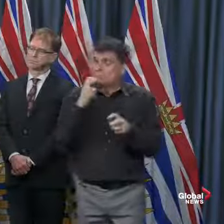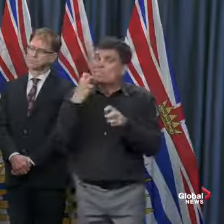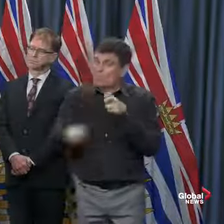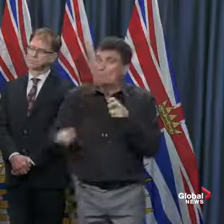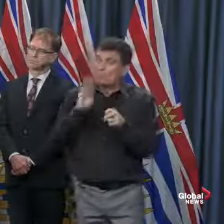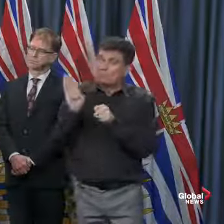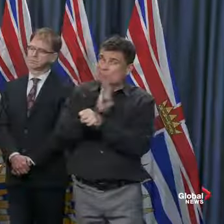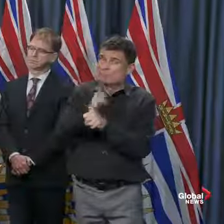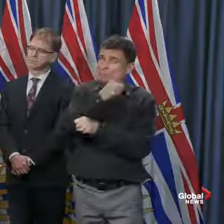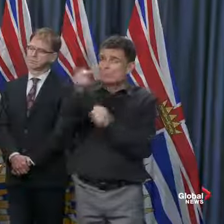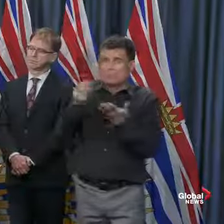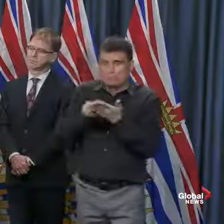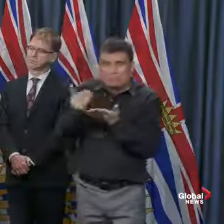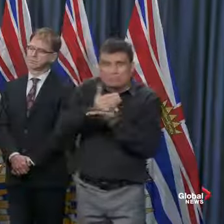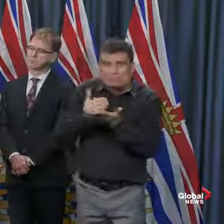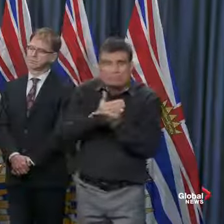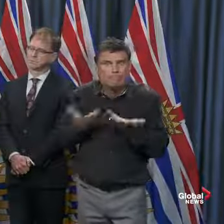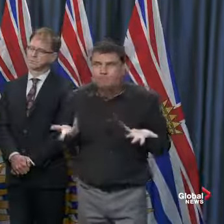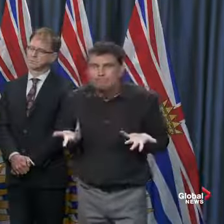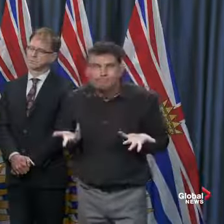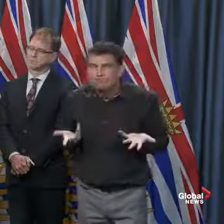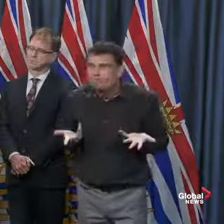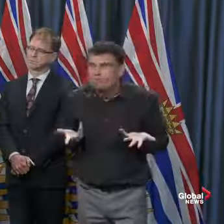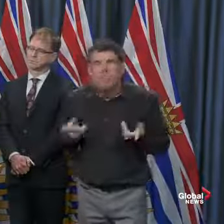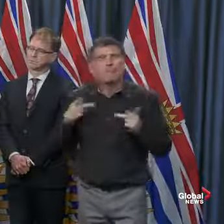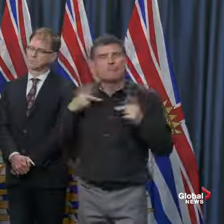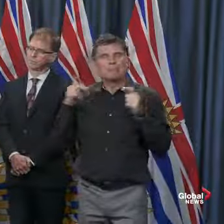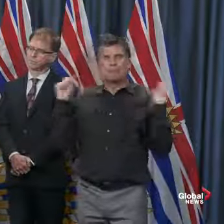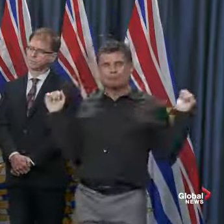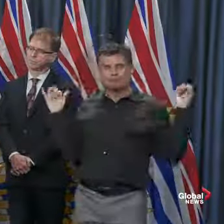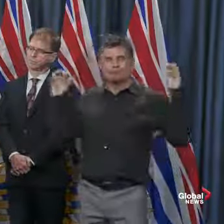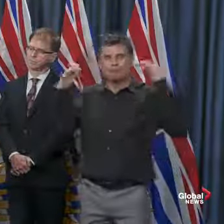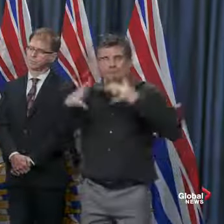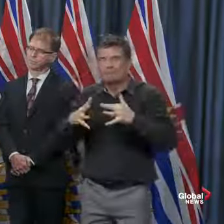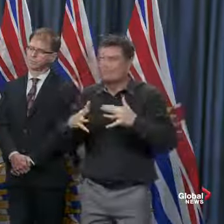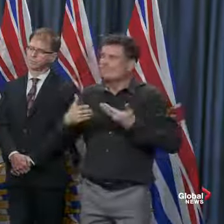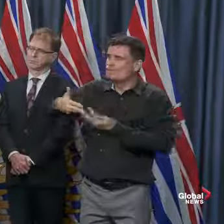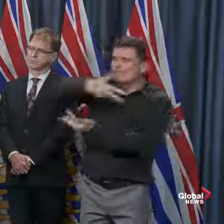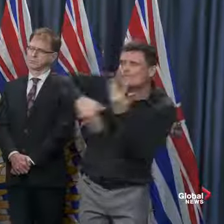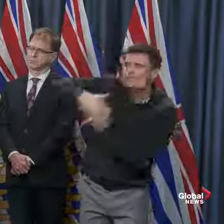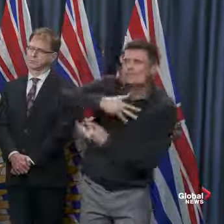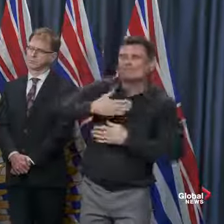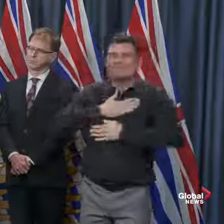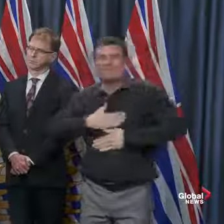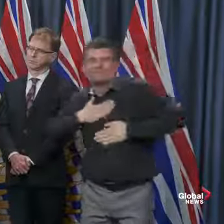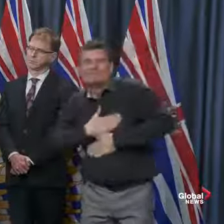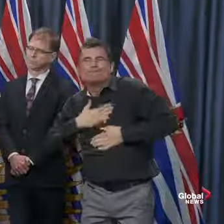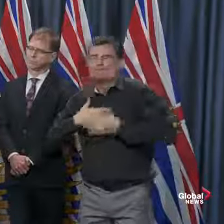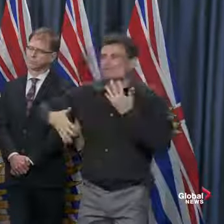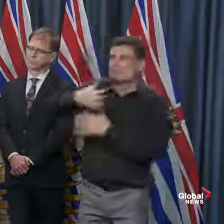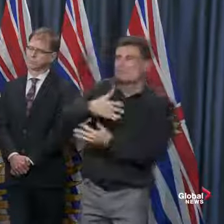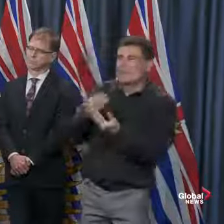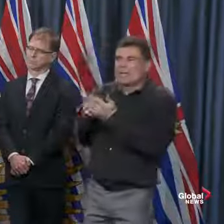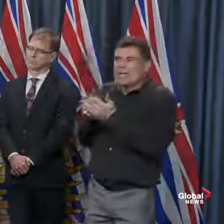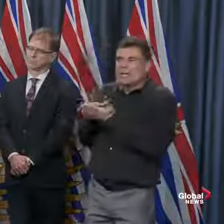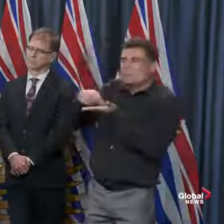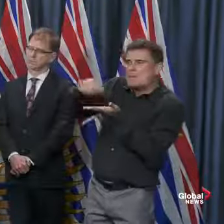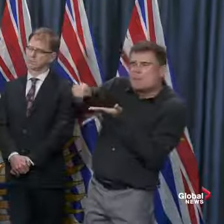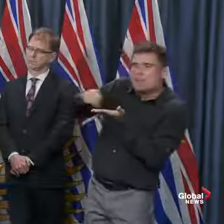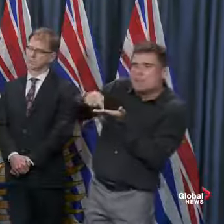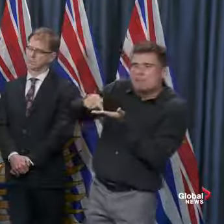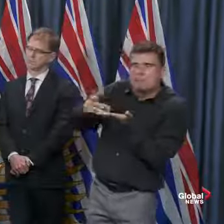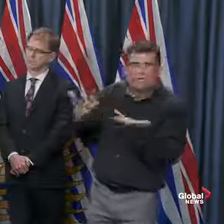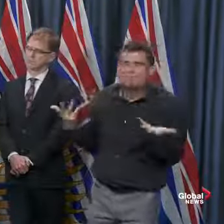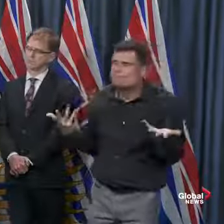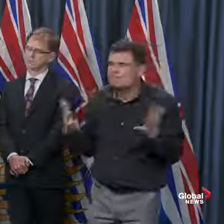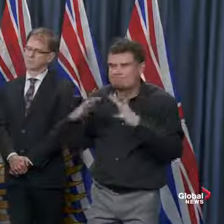not being able to congregate and not be able to have those special moments together. But those are things that we feel are